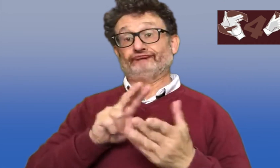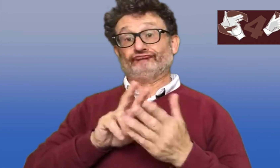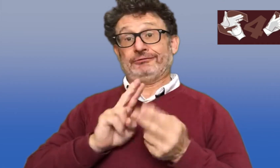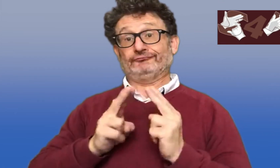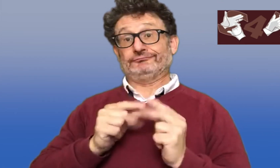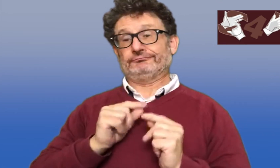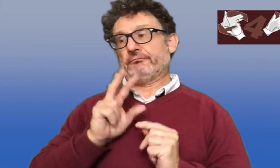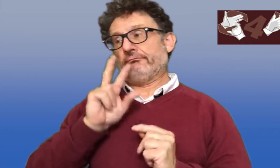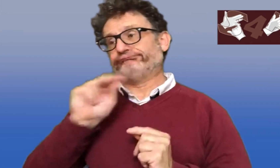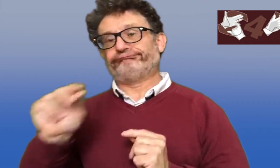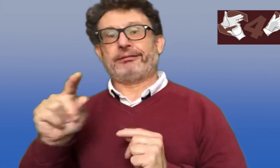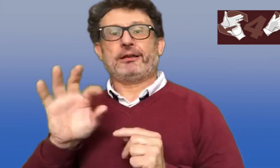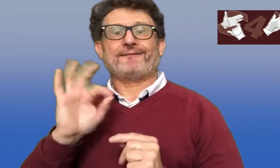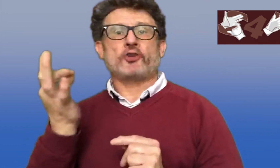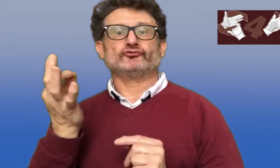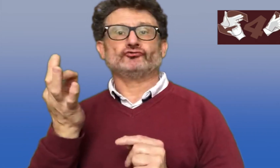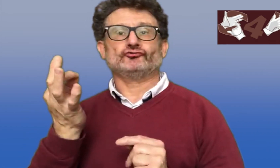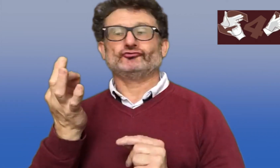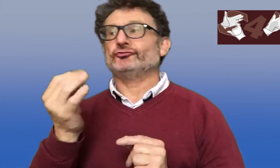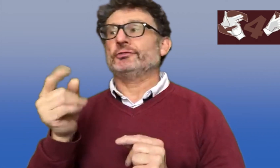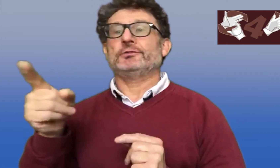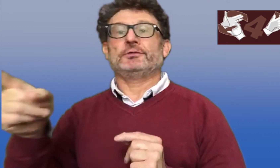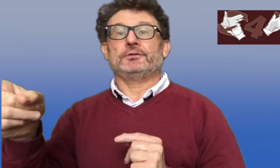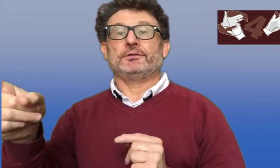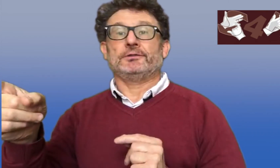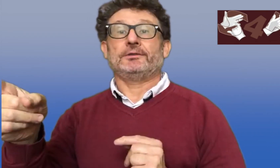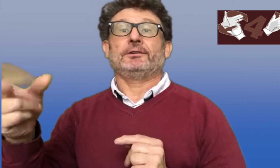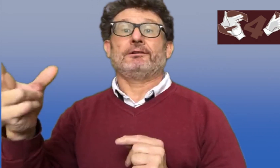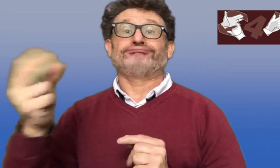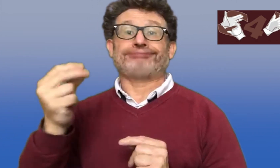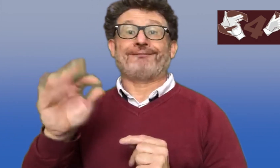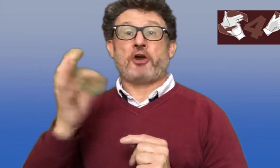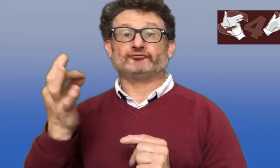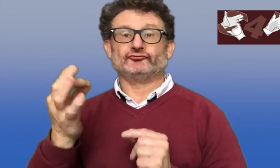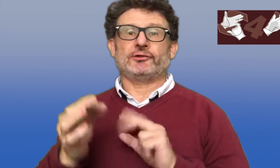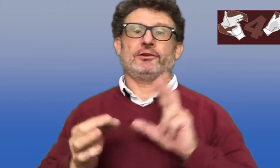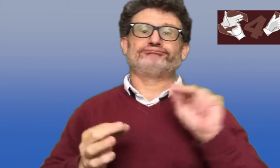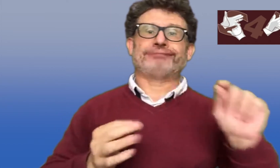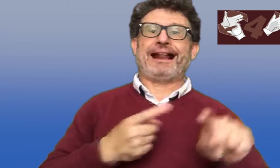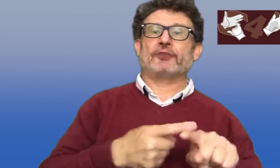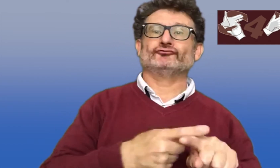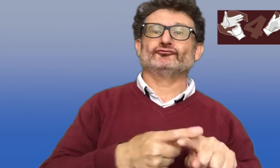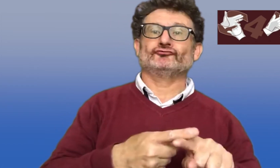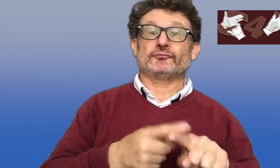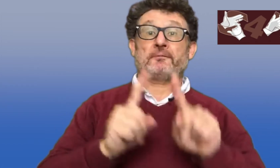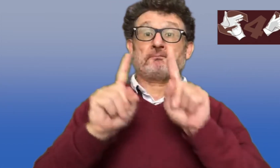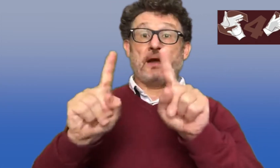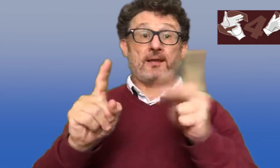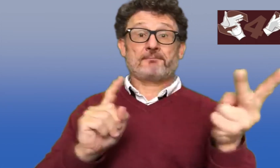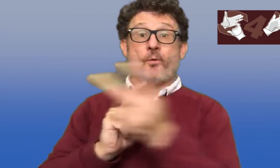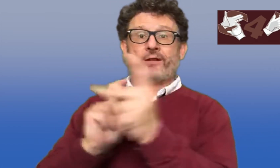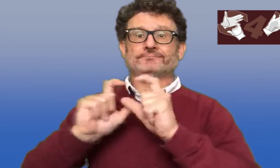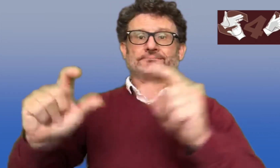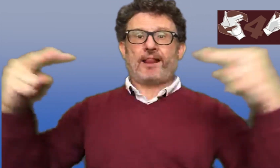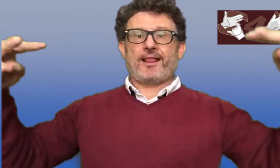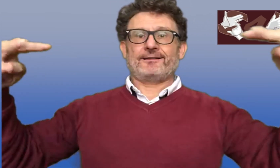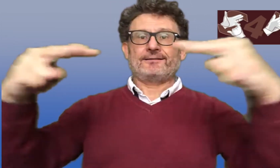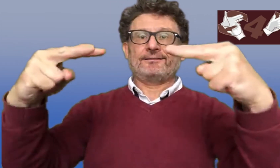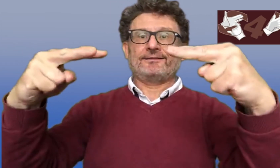English. The interpreter would then speak that into French. The French president would speak back, and then that